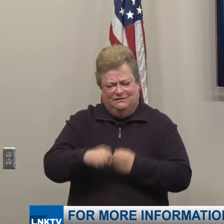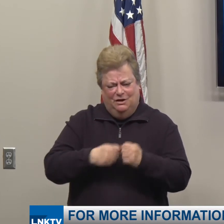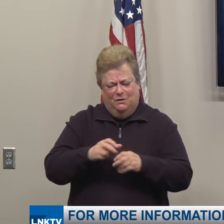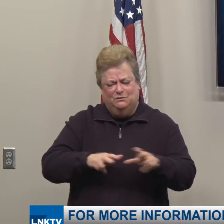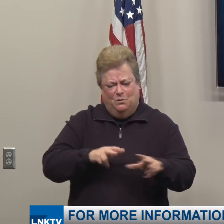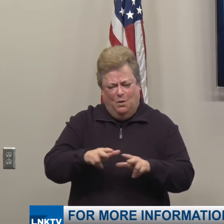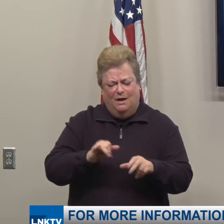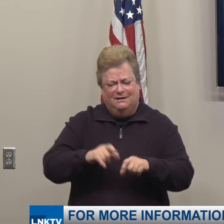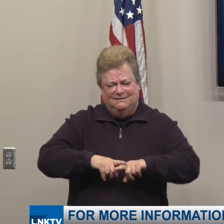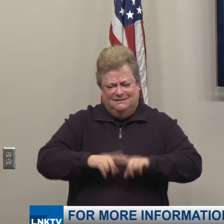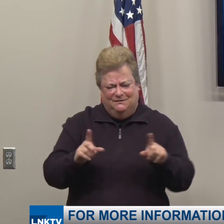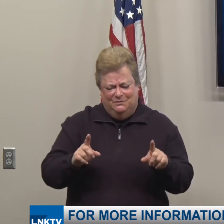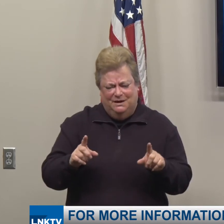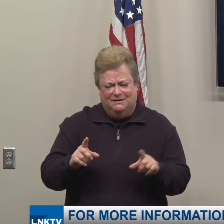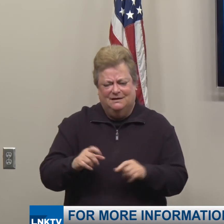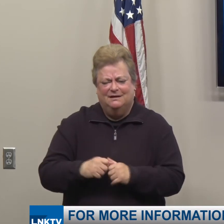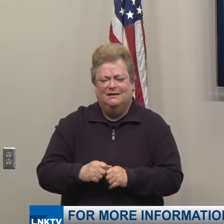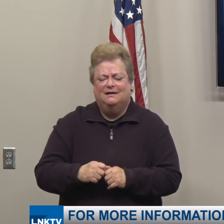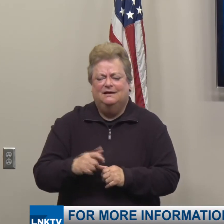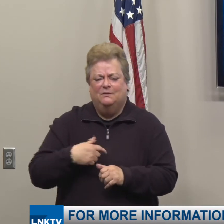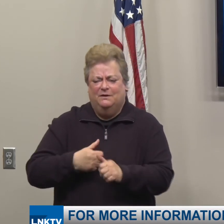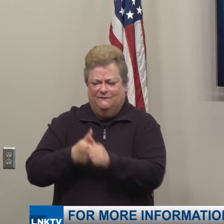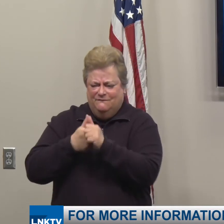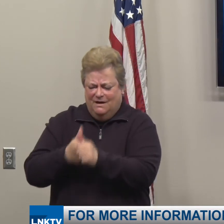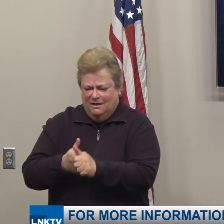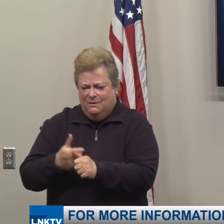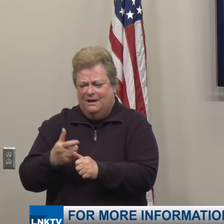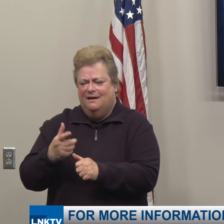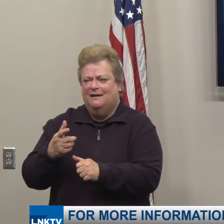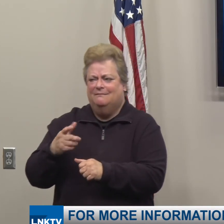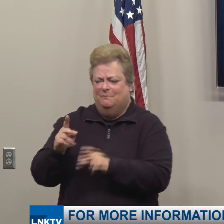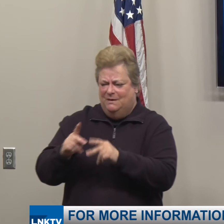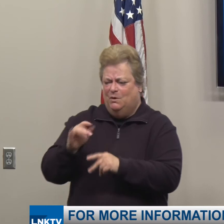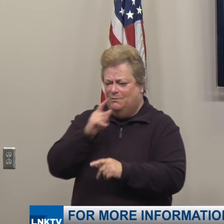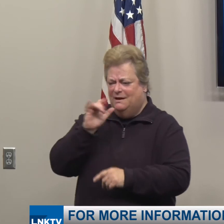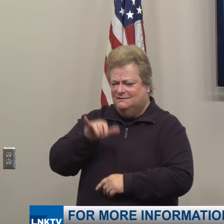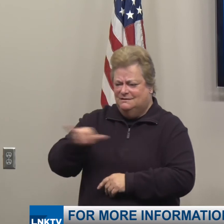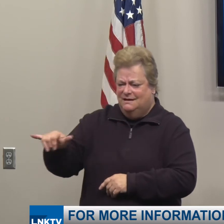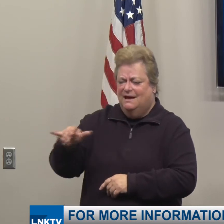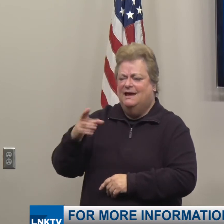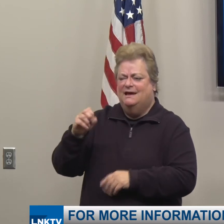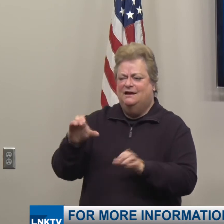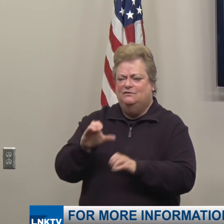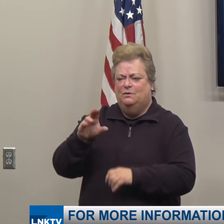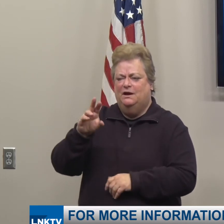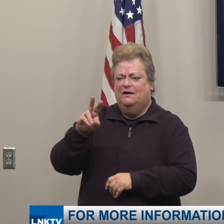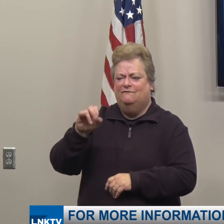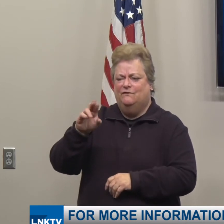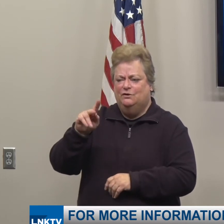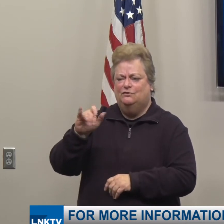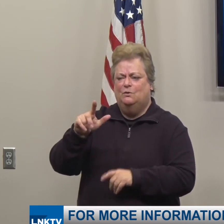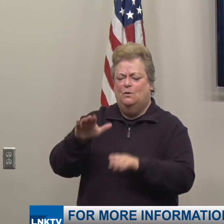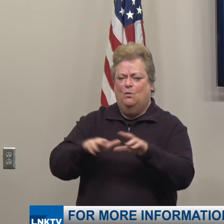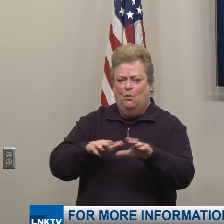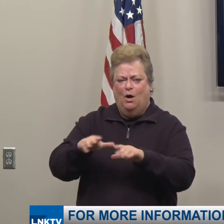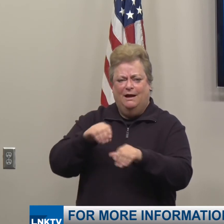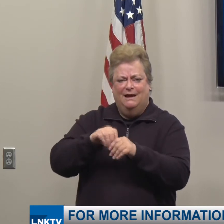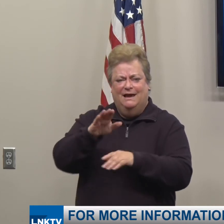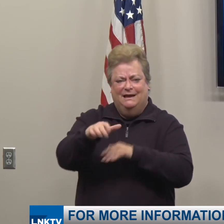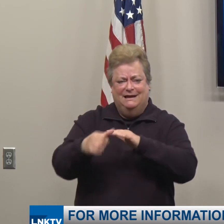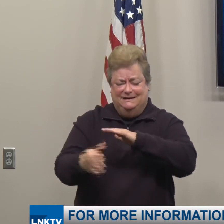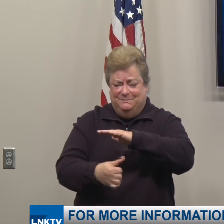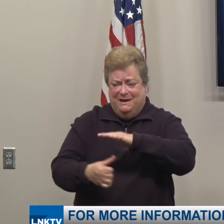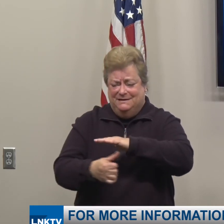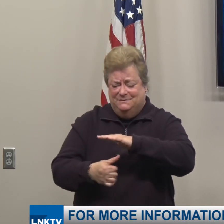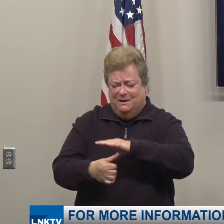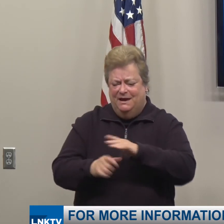many people following the guidance of health professionals and staying home, Jack is doing a virtual walk in his basement. He started at